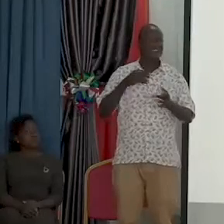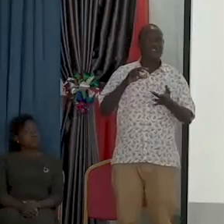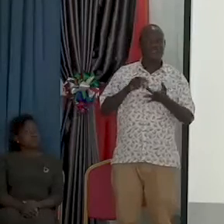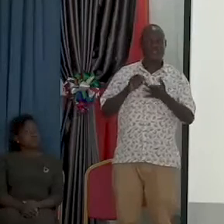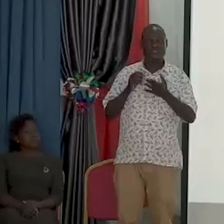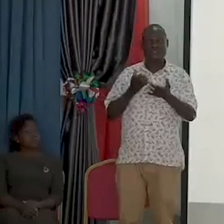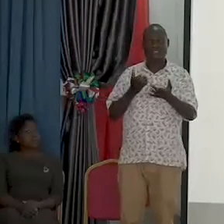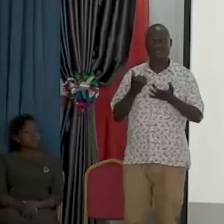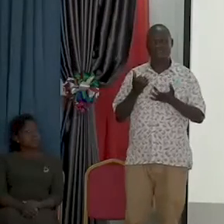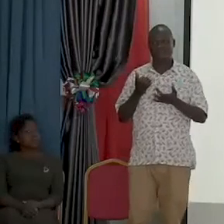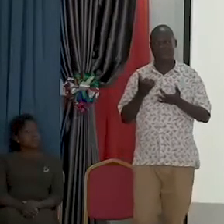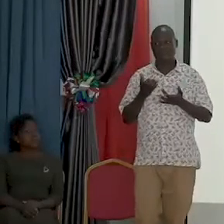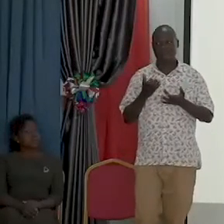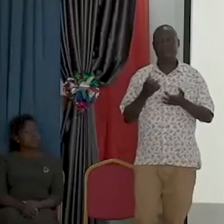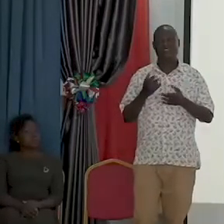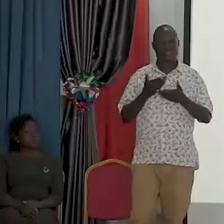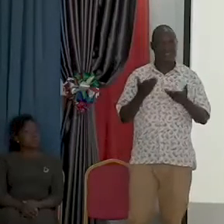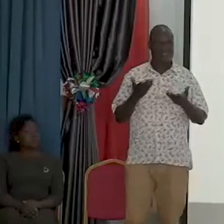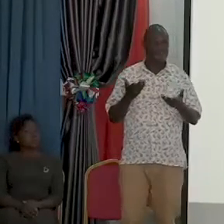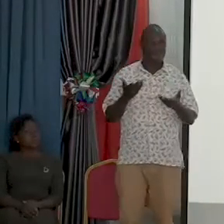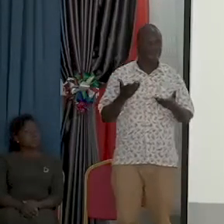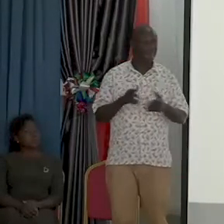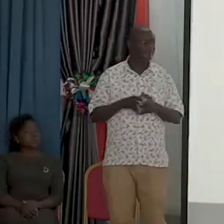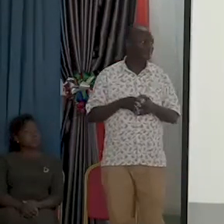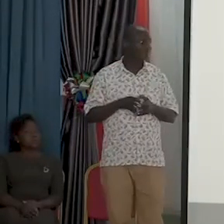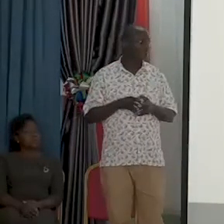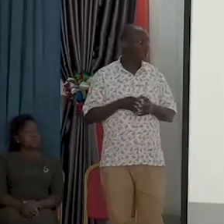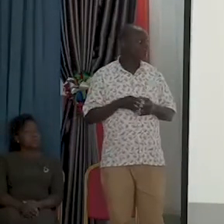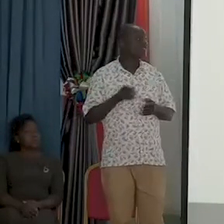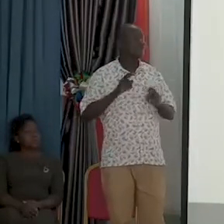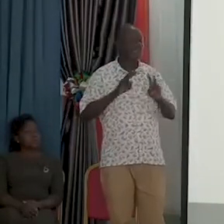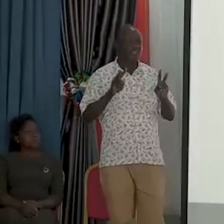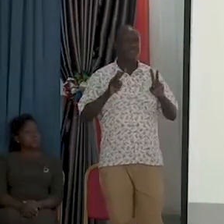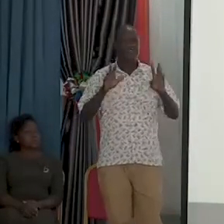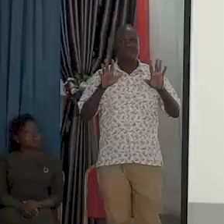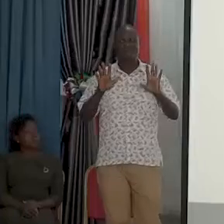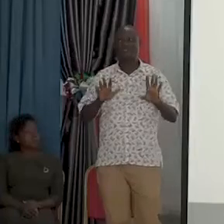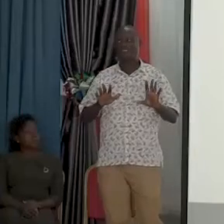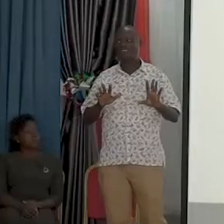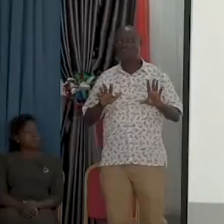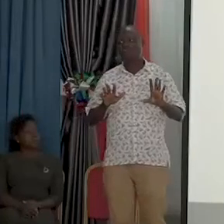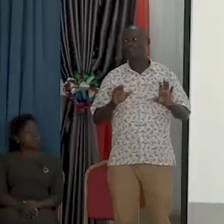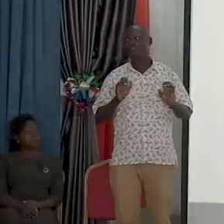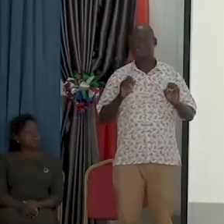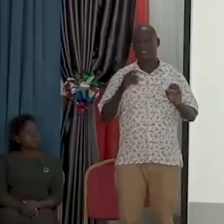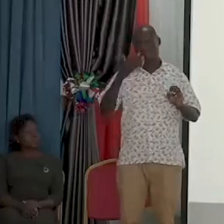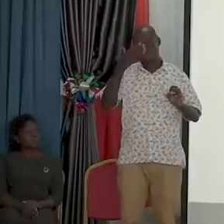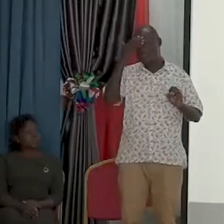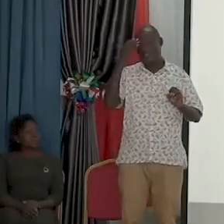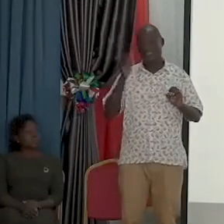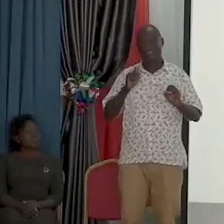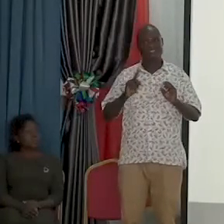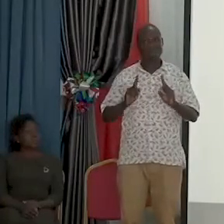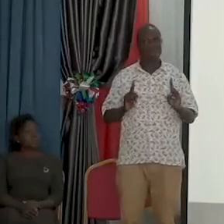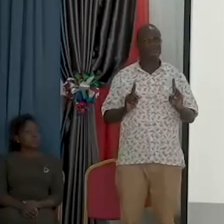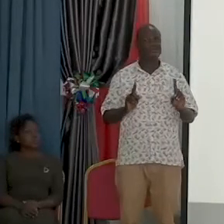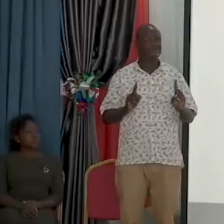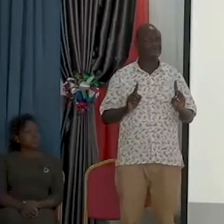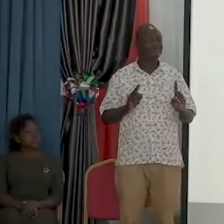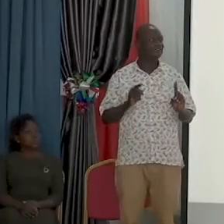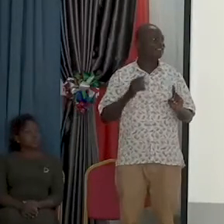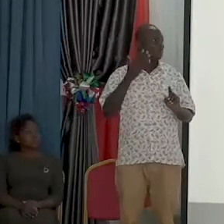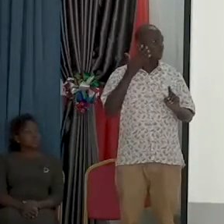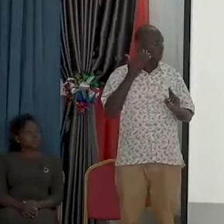needs or areas of concern. Very important. We don't want to forget this. Very important.